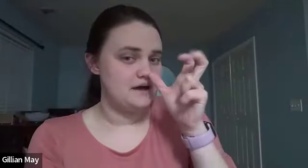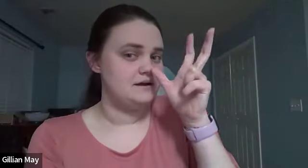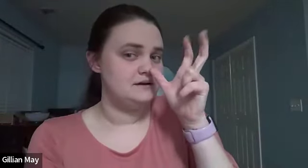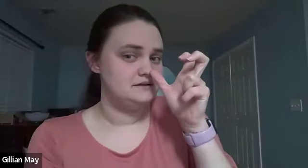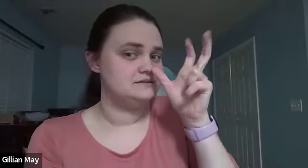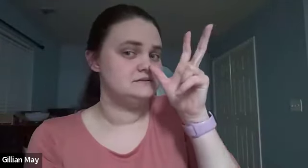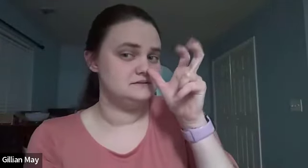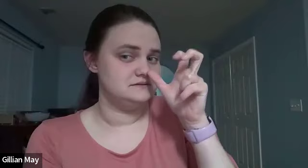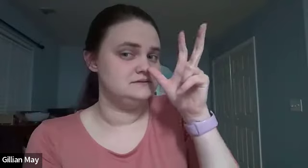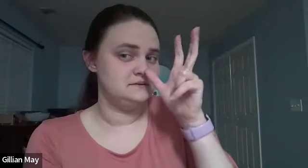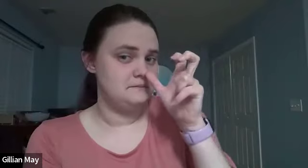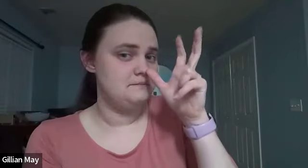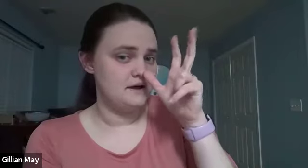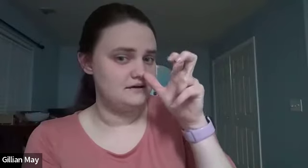Bug. Bug.